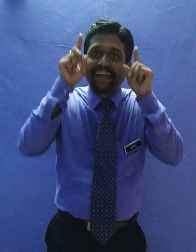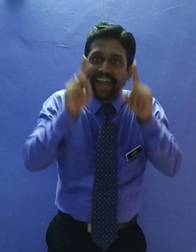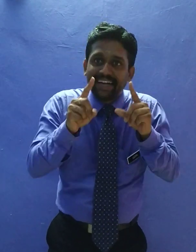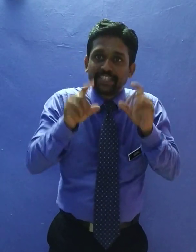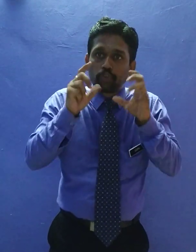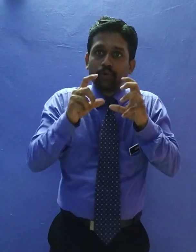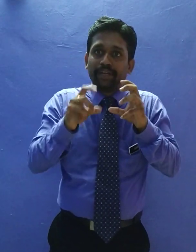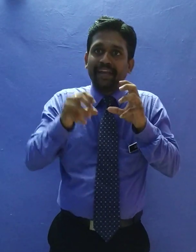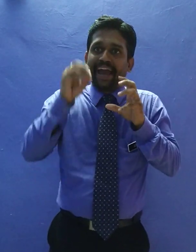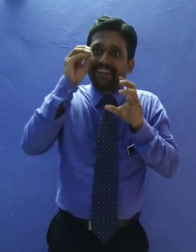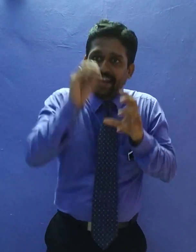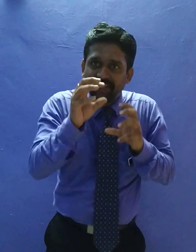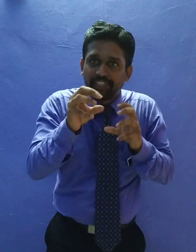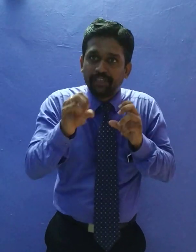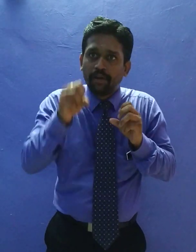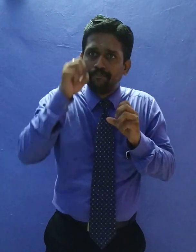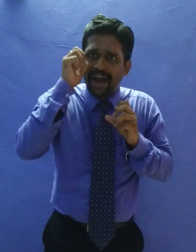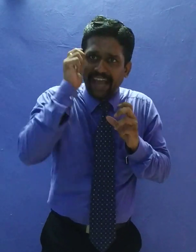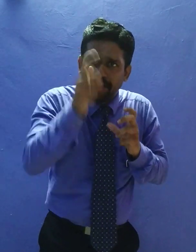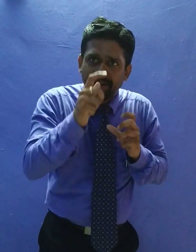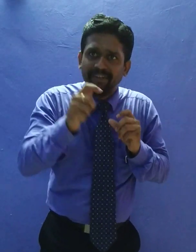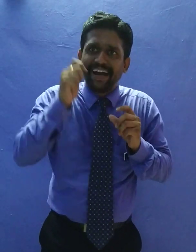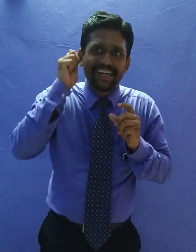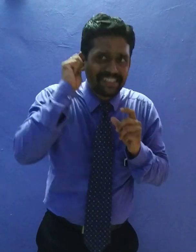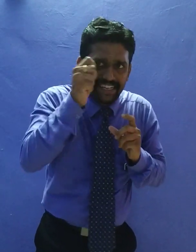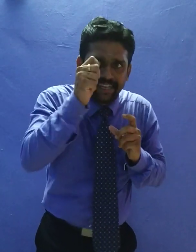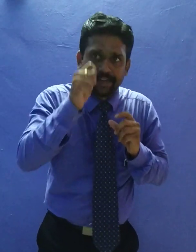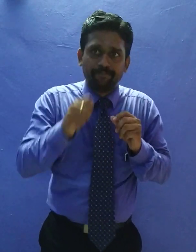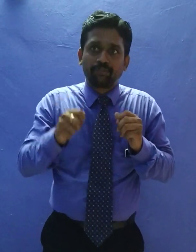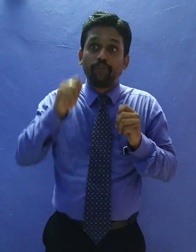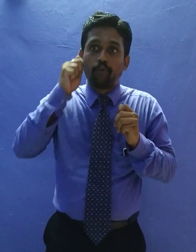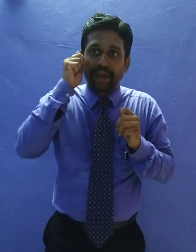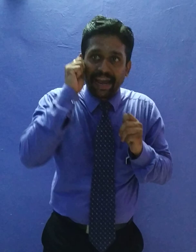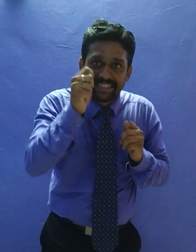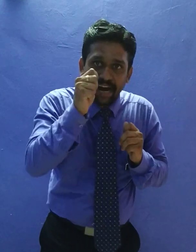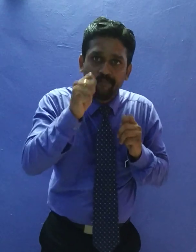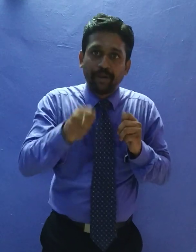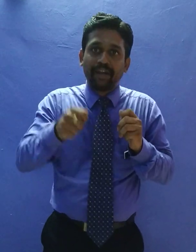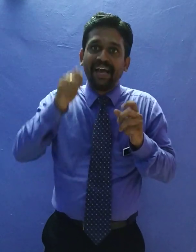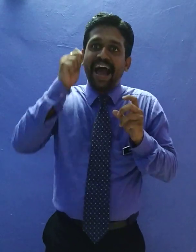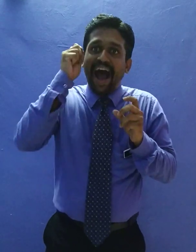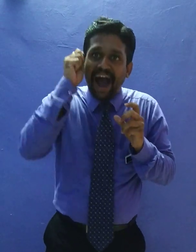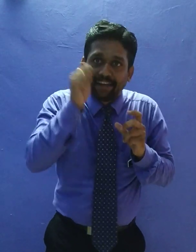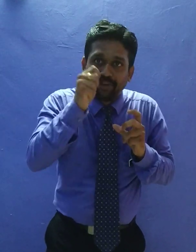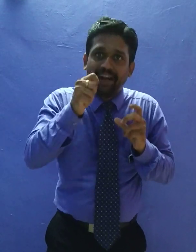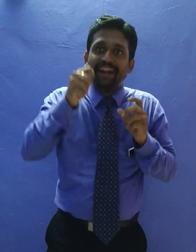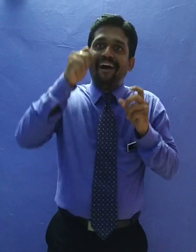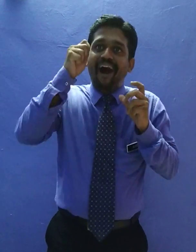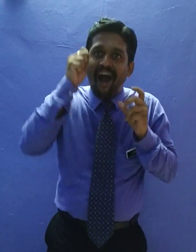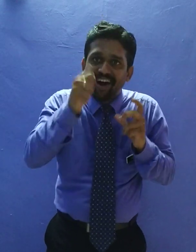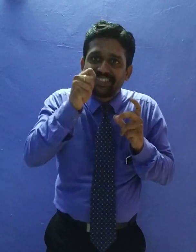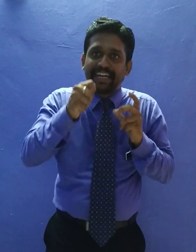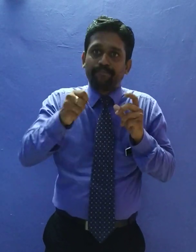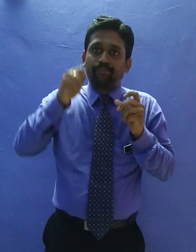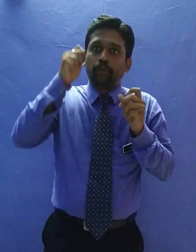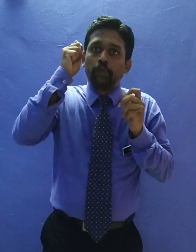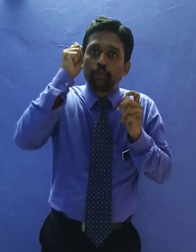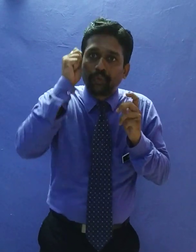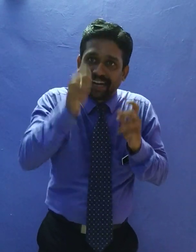get student attention by having a signal. For example, I will ask them to